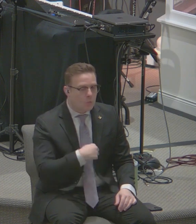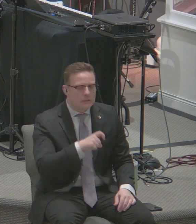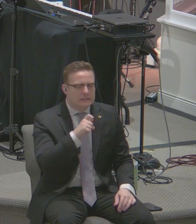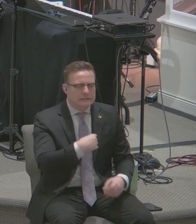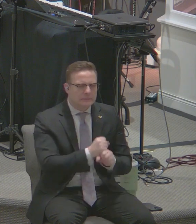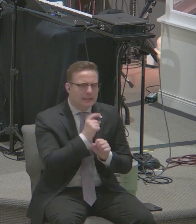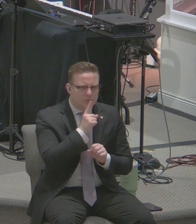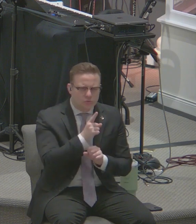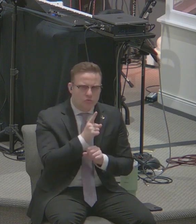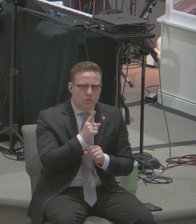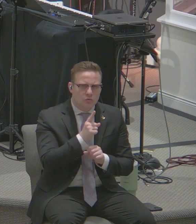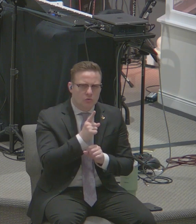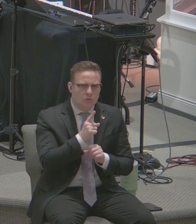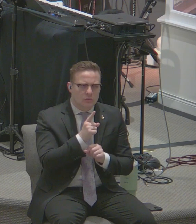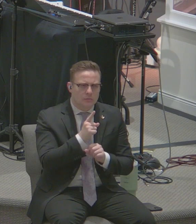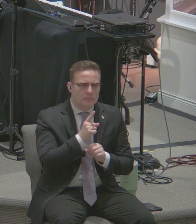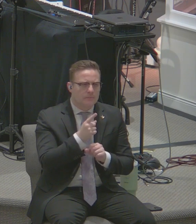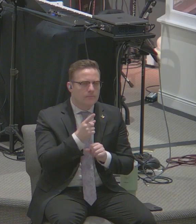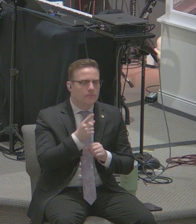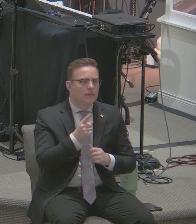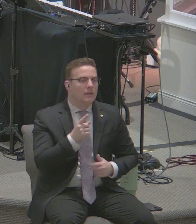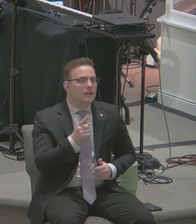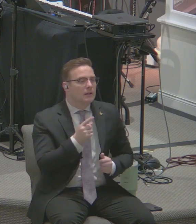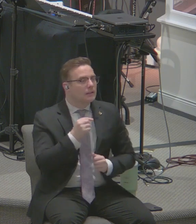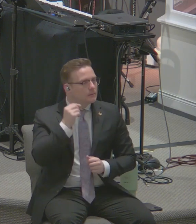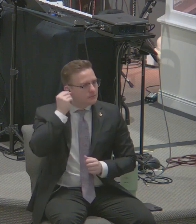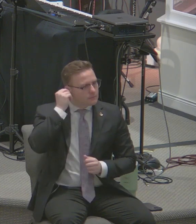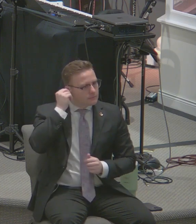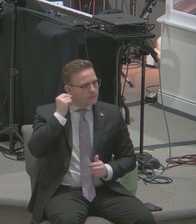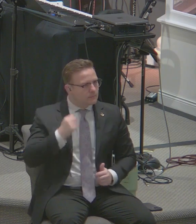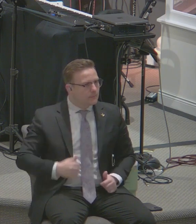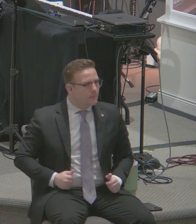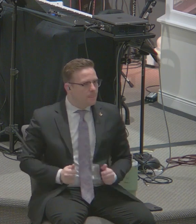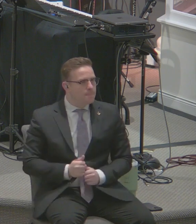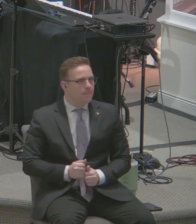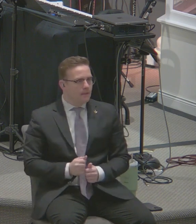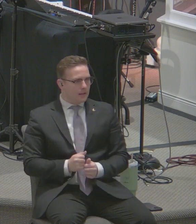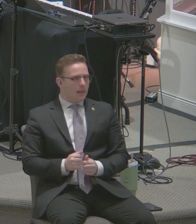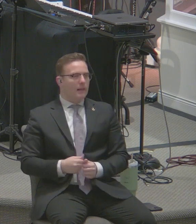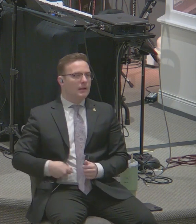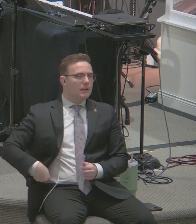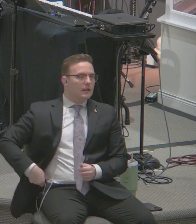When my name pops up on Bishop's phone, I don't want him to groan.